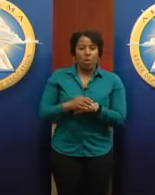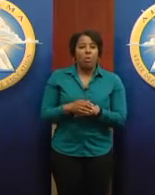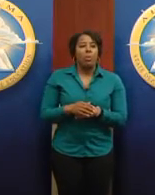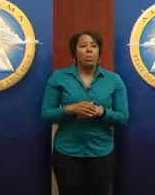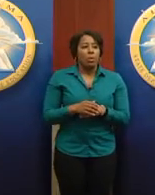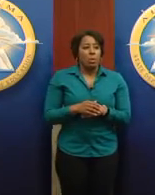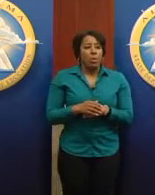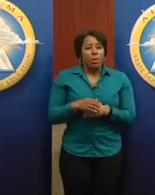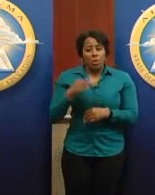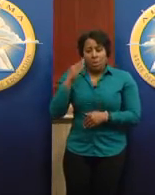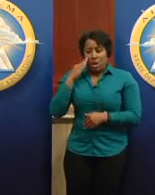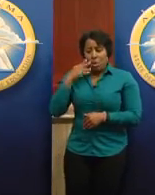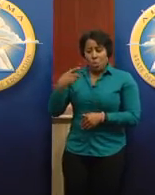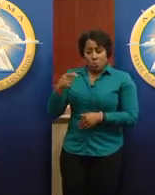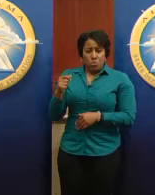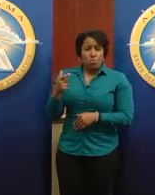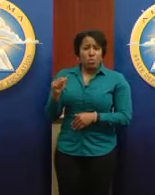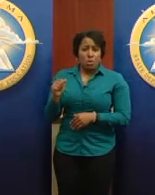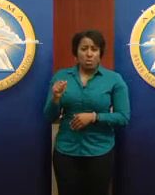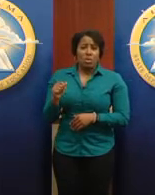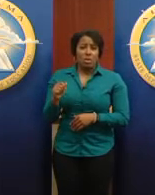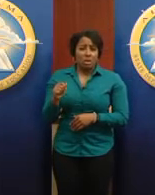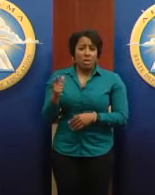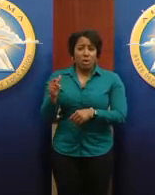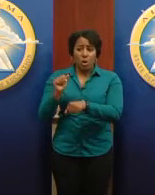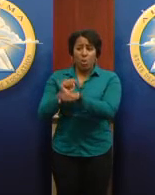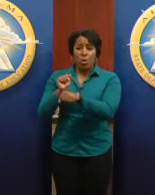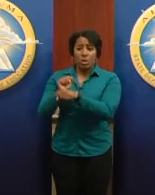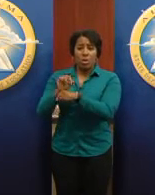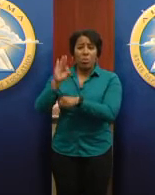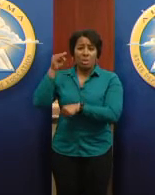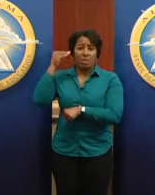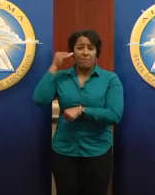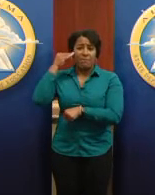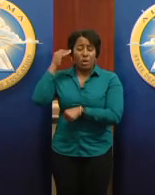already said that they are going to work with the feds on a waiver.